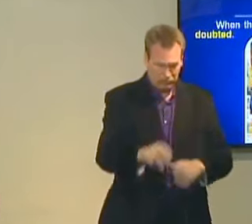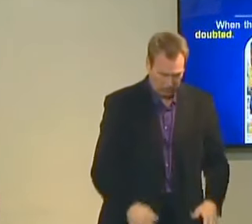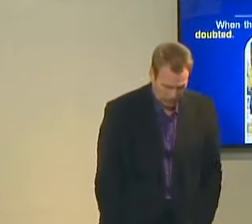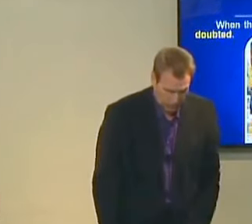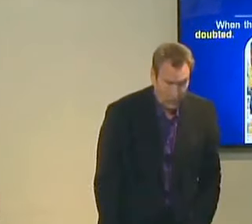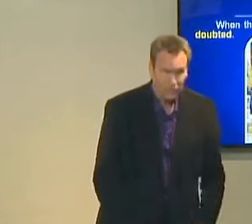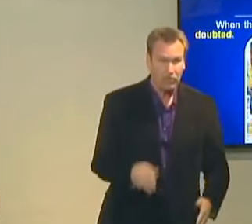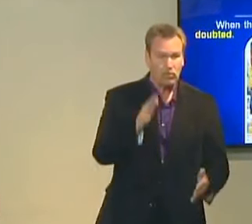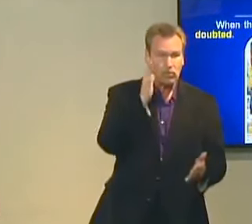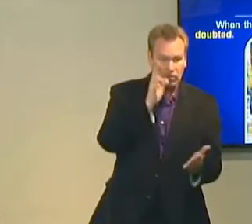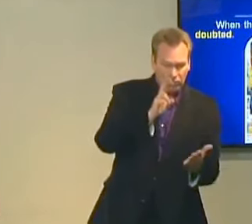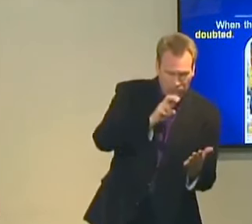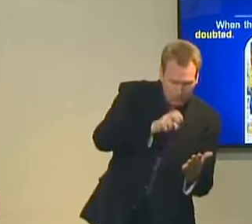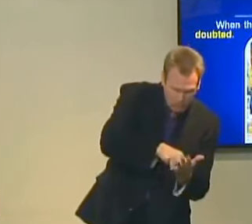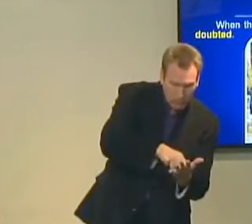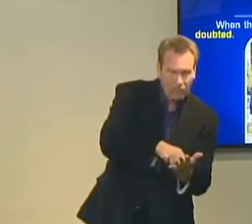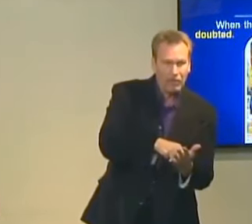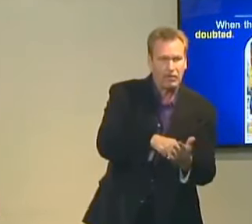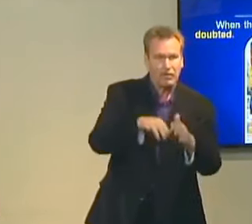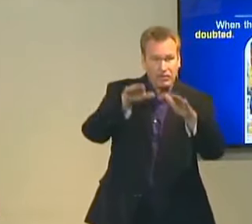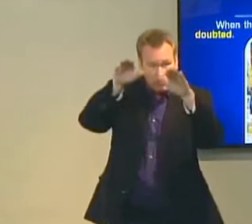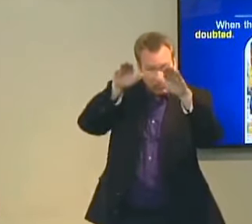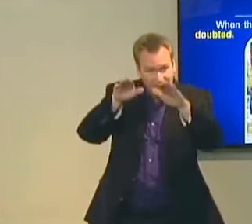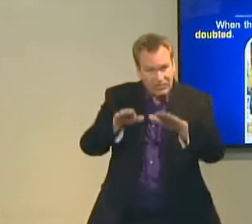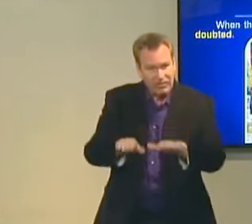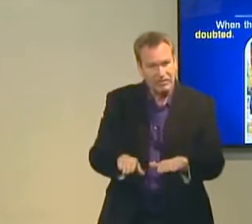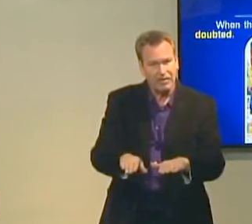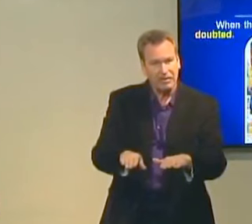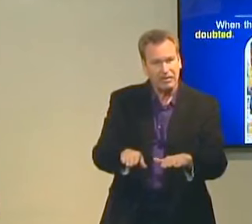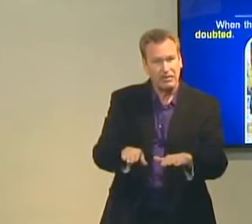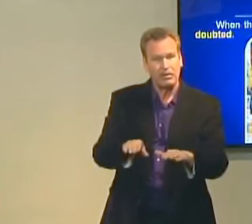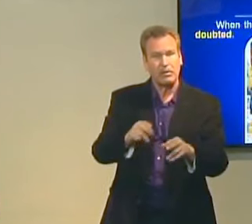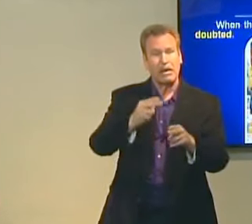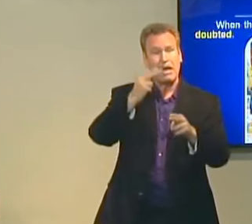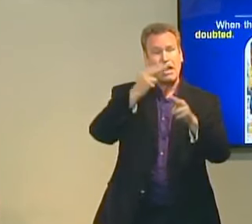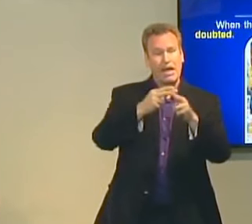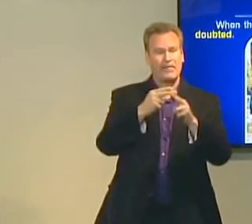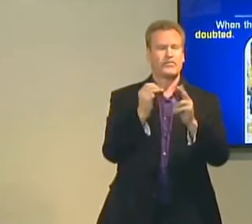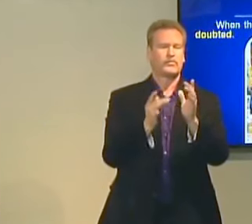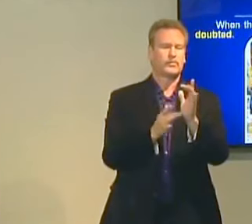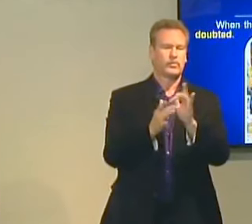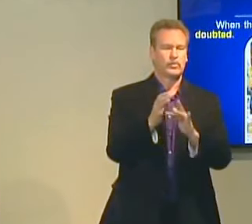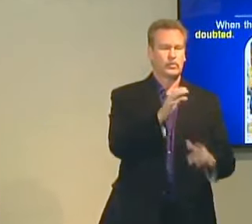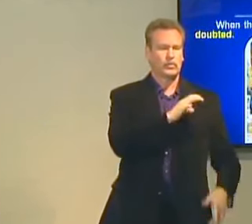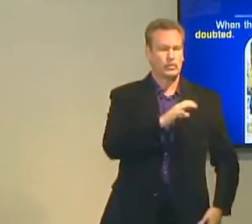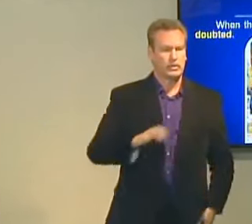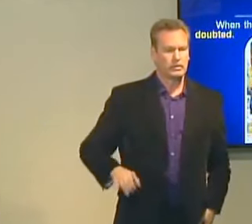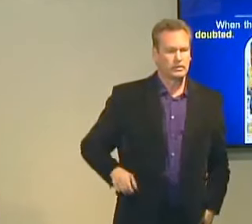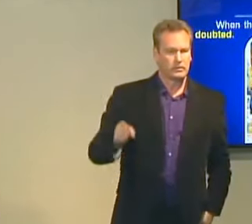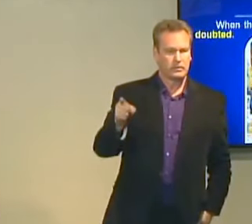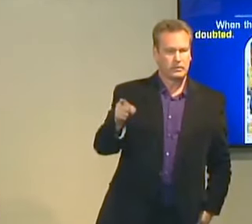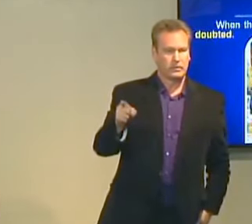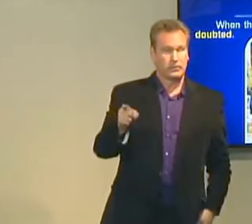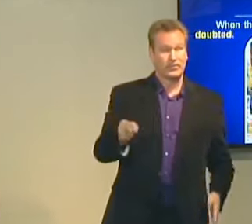Every knee will bow to the name of Jesus